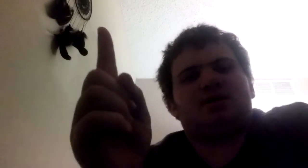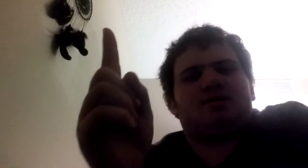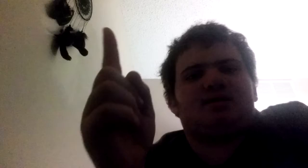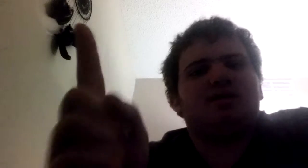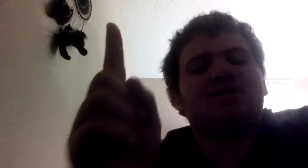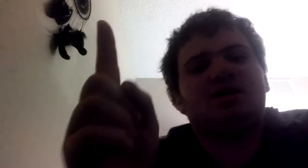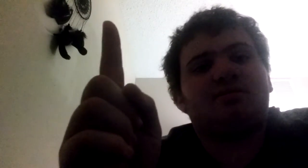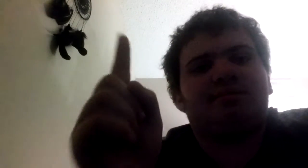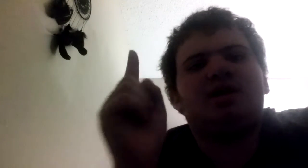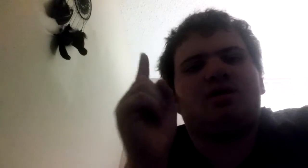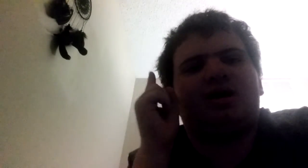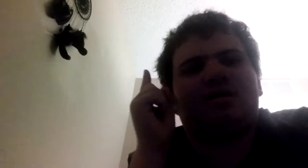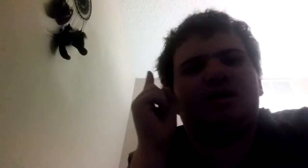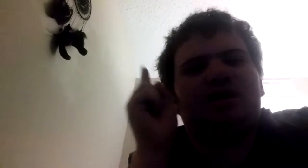because in the beginning of the video, I said